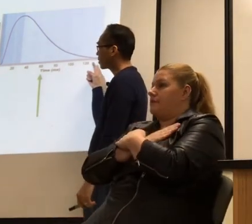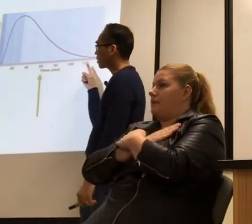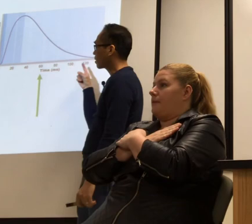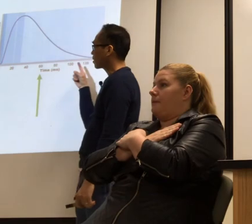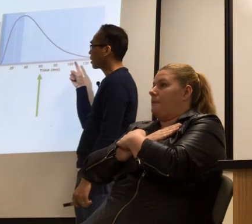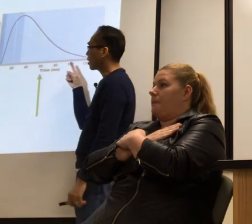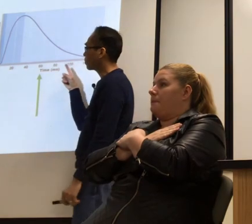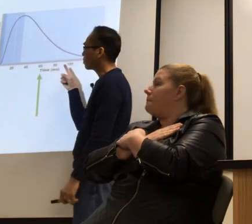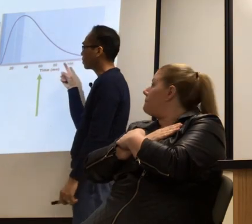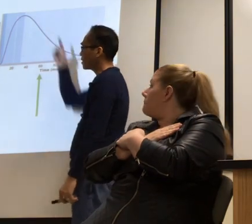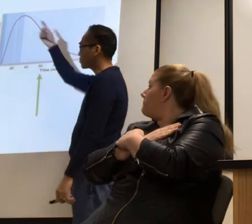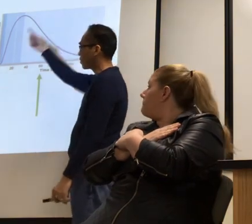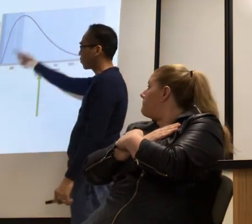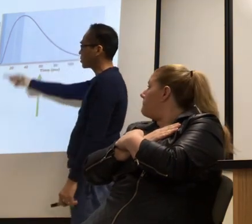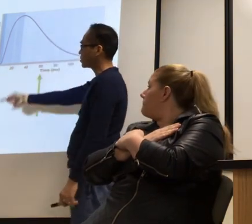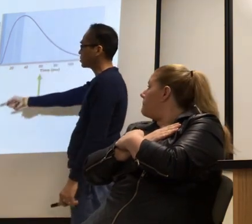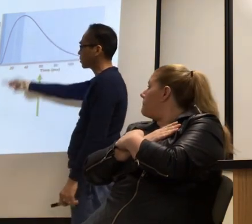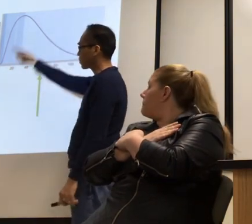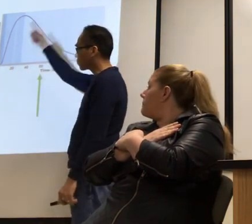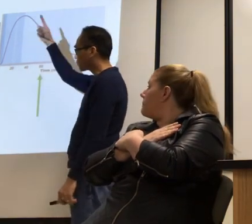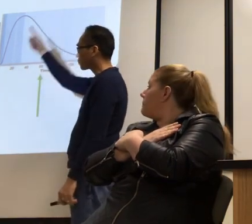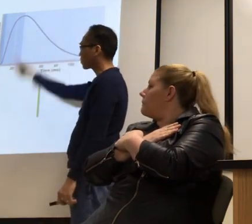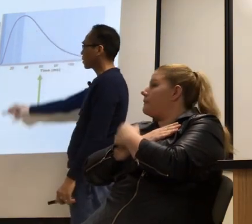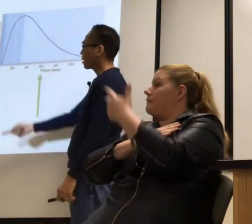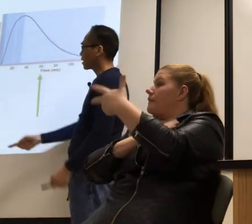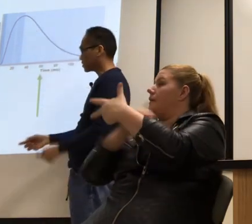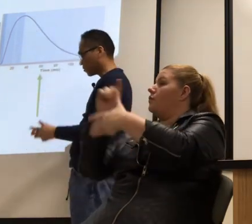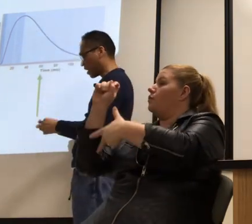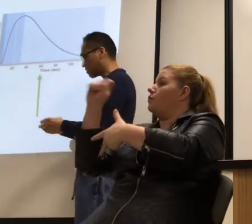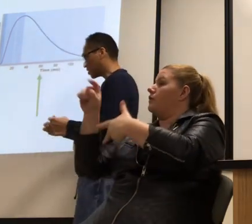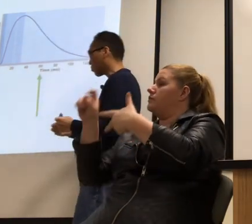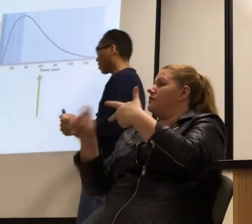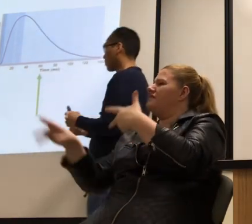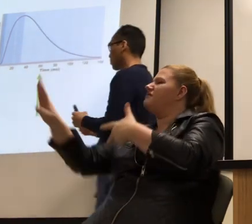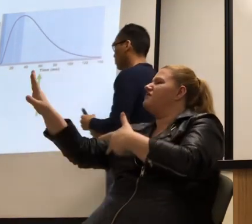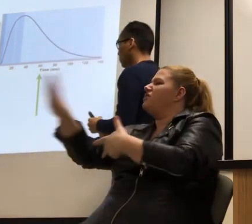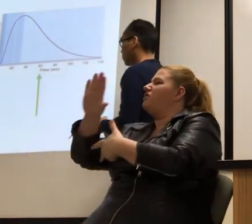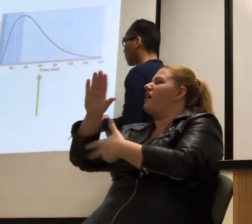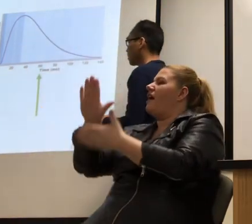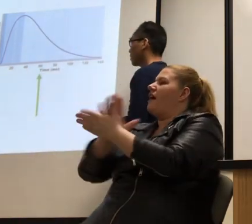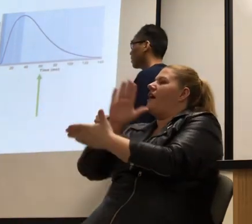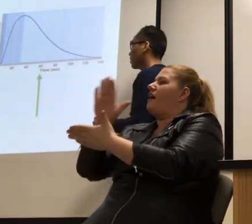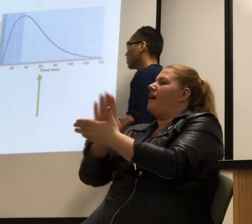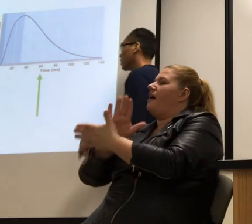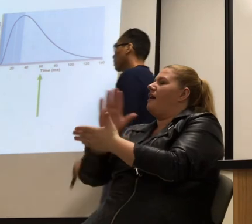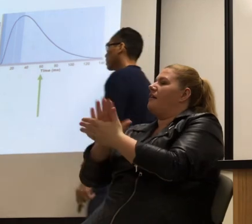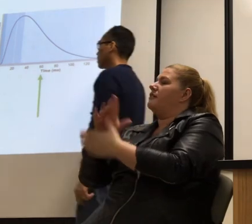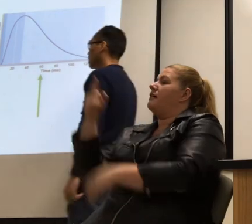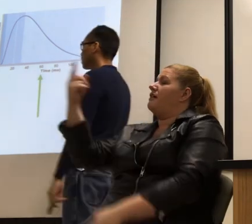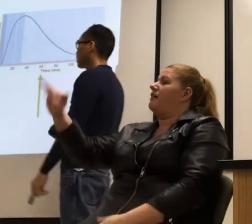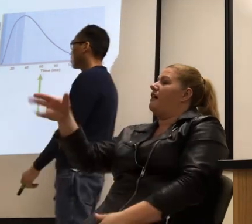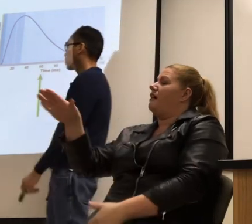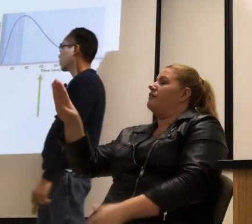so these three questions here, I guess on your half sheet we're on number two.